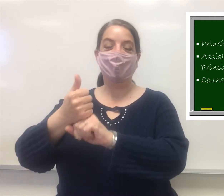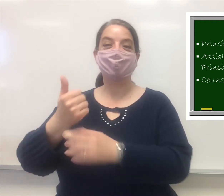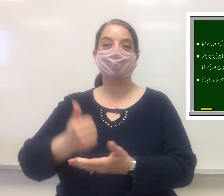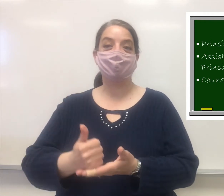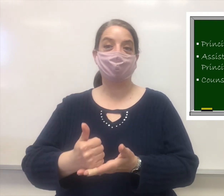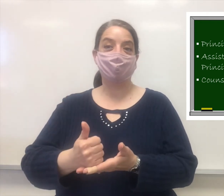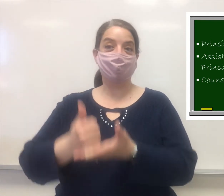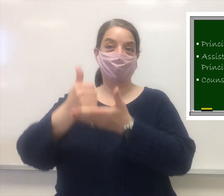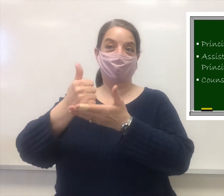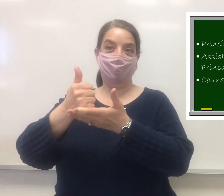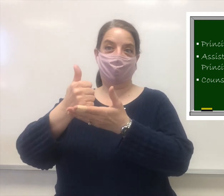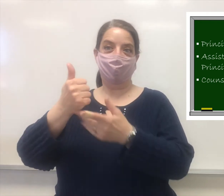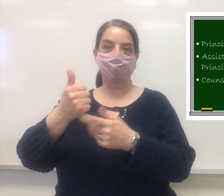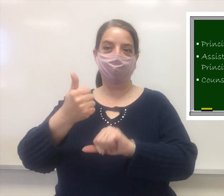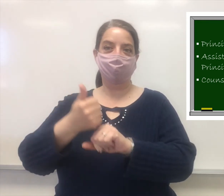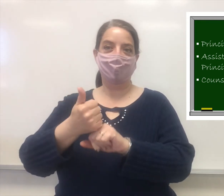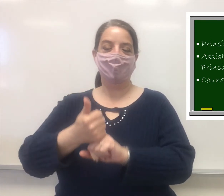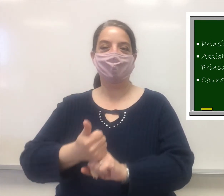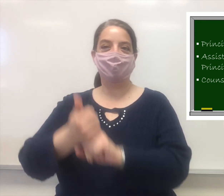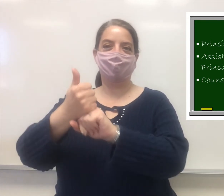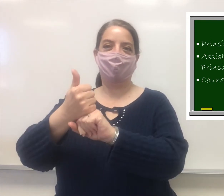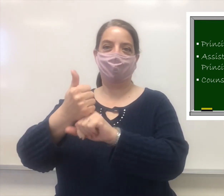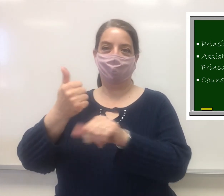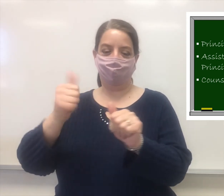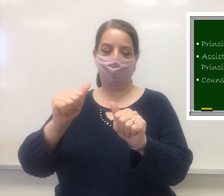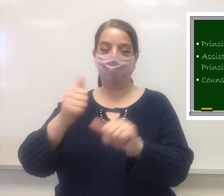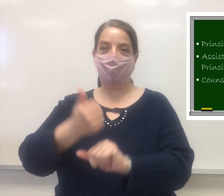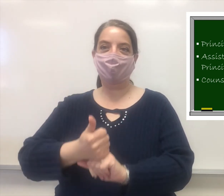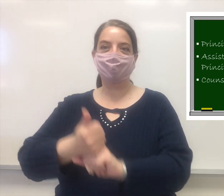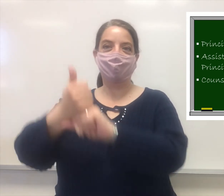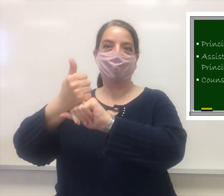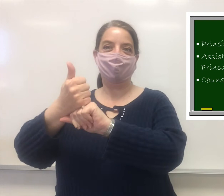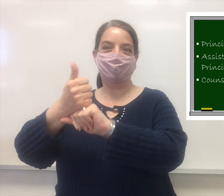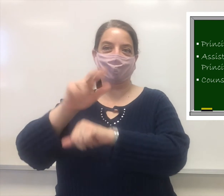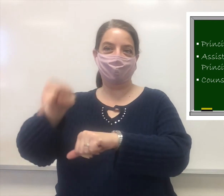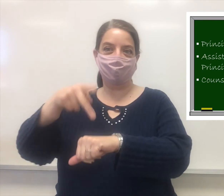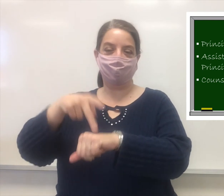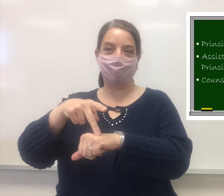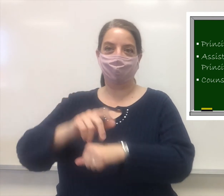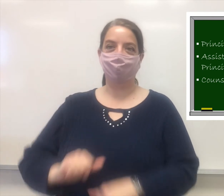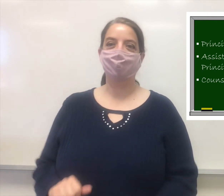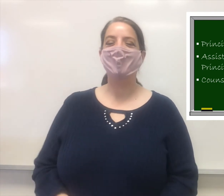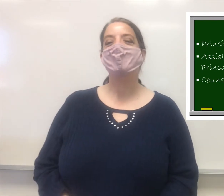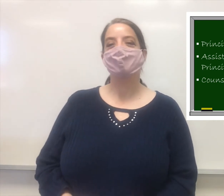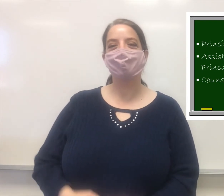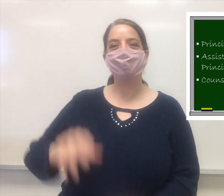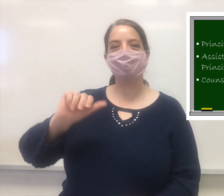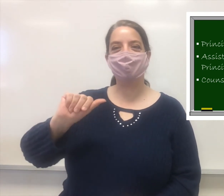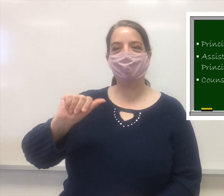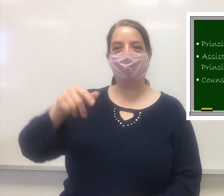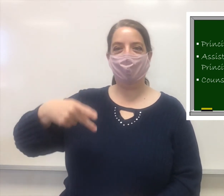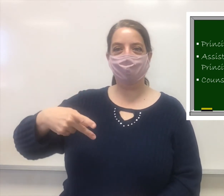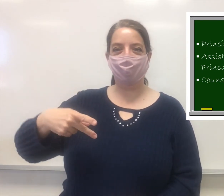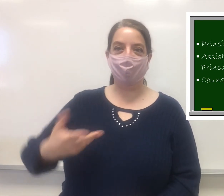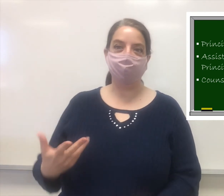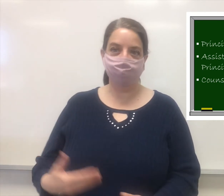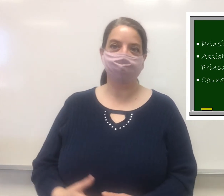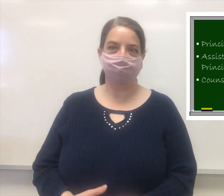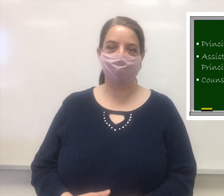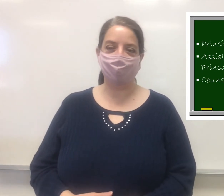Assistant, so think of the sign to help. This is like, but with A's, assistant principal. You also see AP, because that's